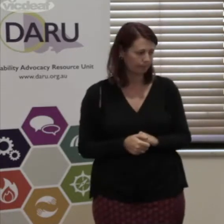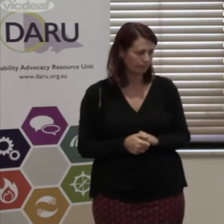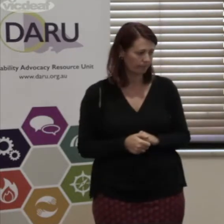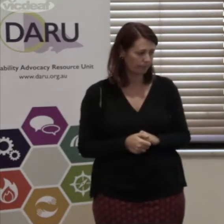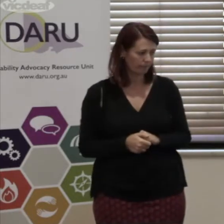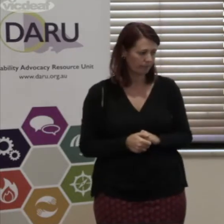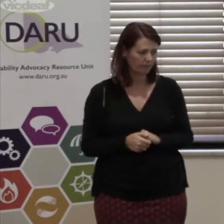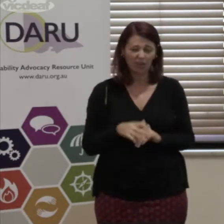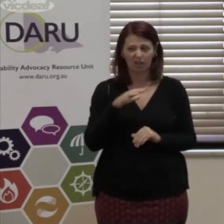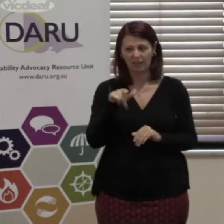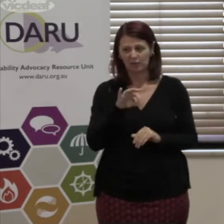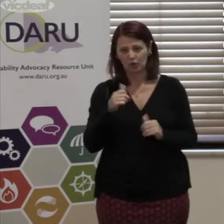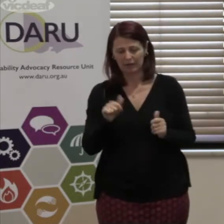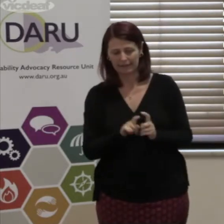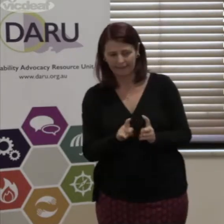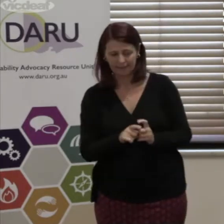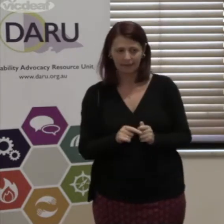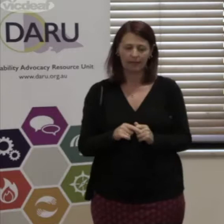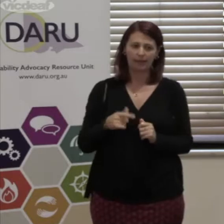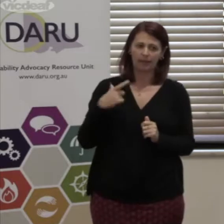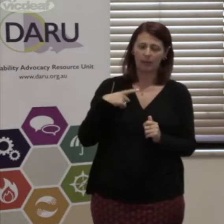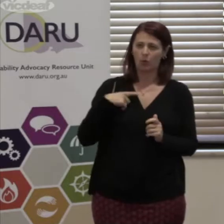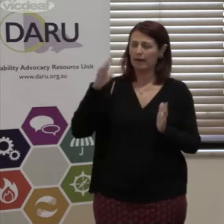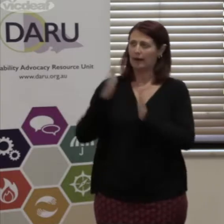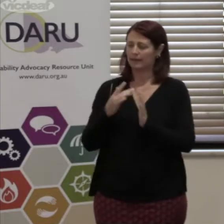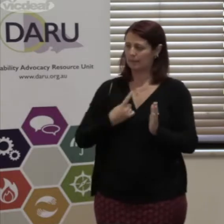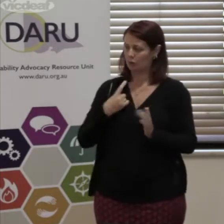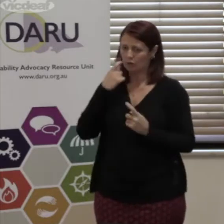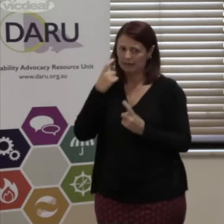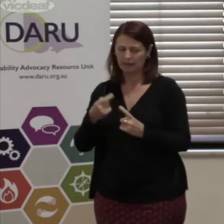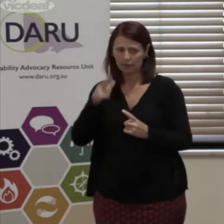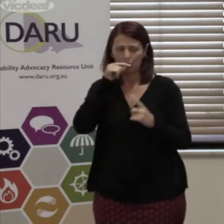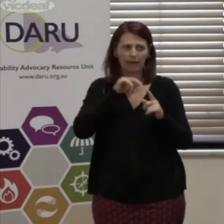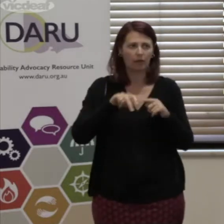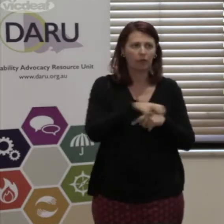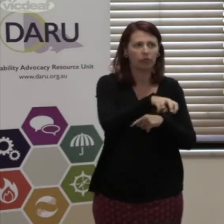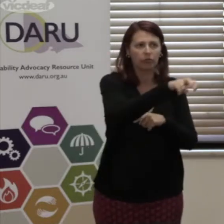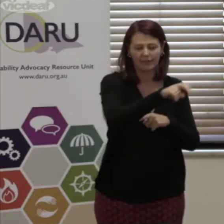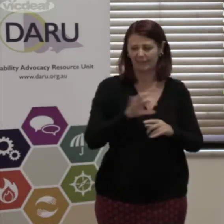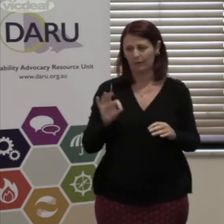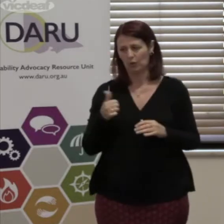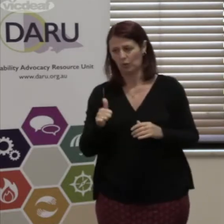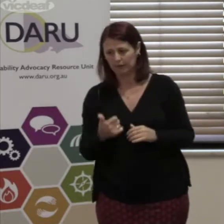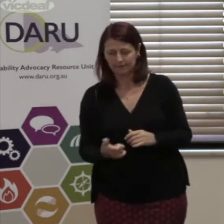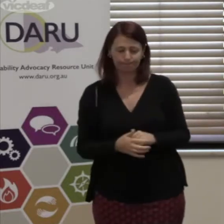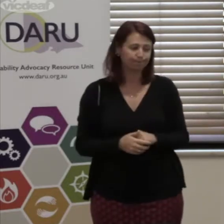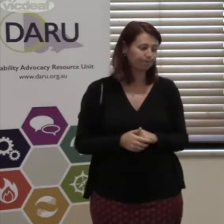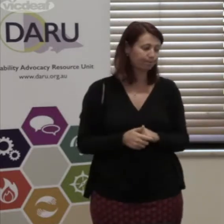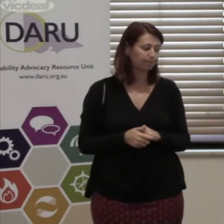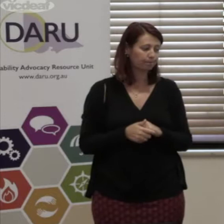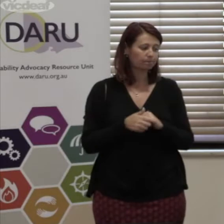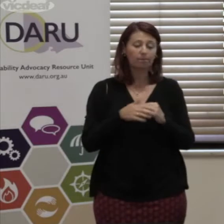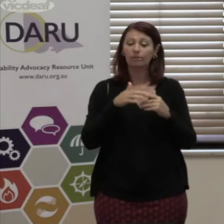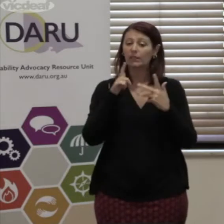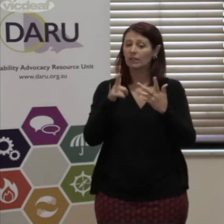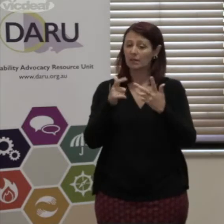Not that that's great. Not that you actually want to take less personal care so that you can get around. Be available. So